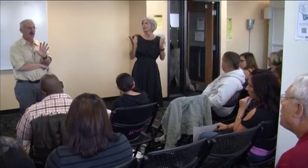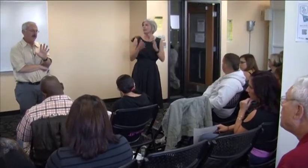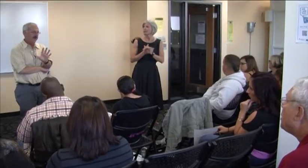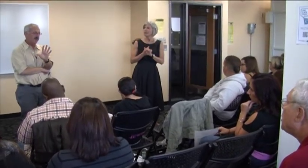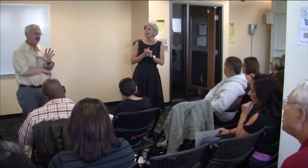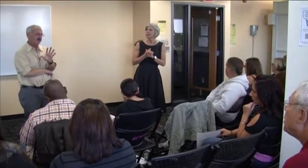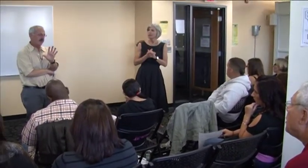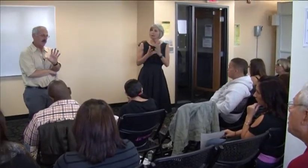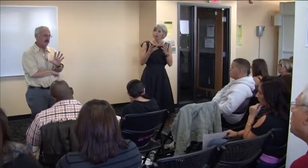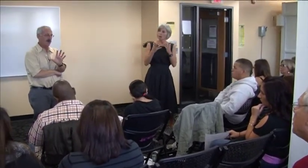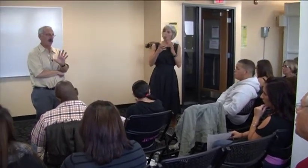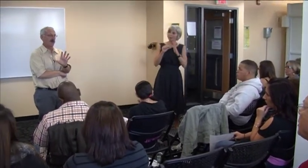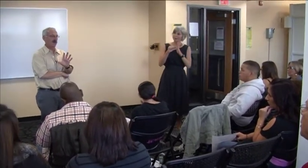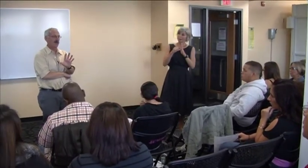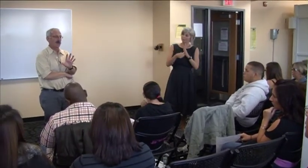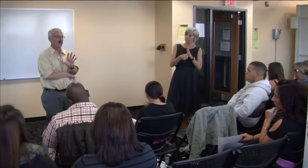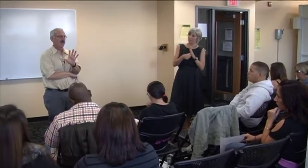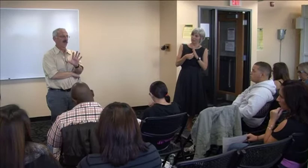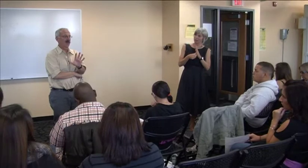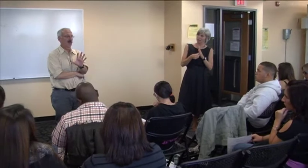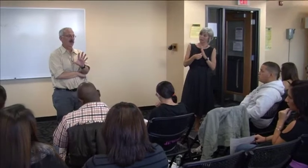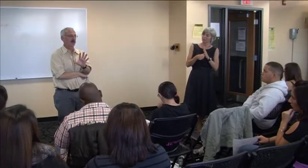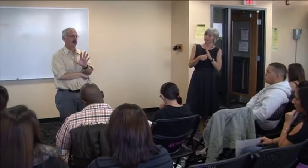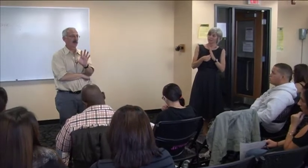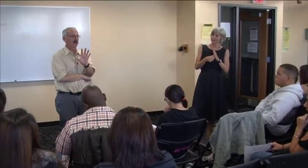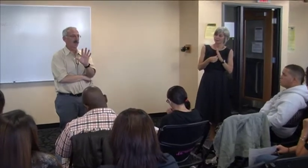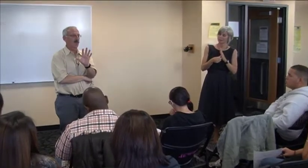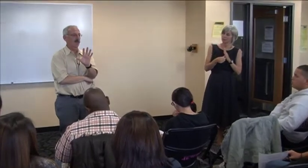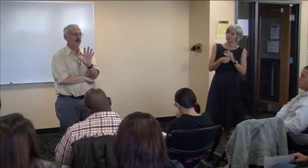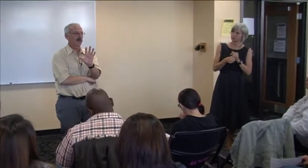I want to emphasize at the same time that